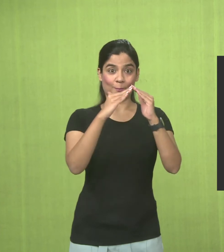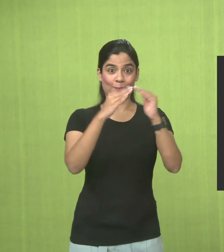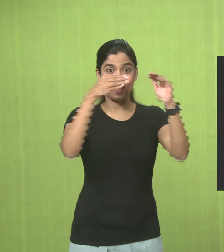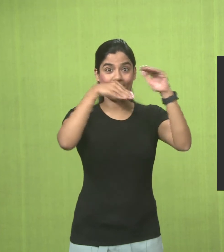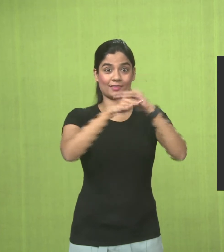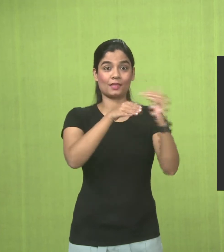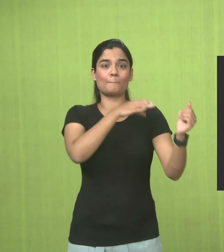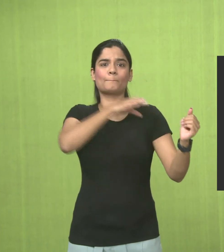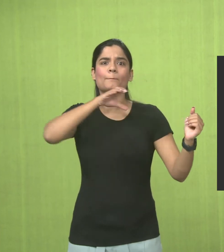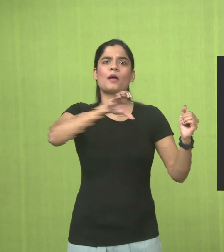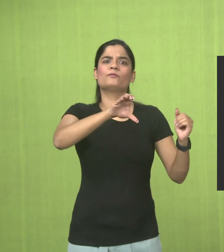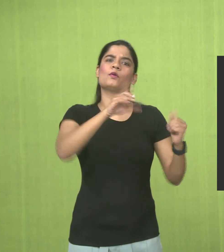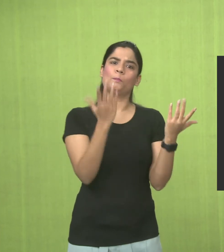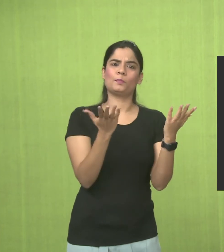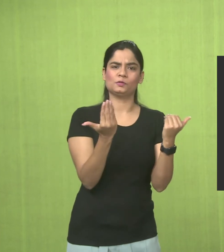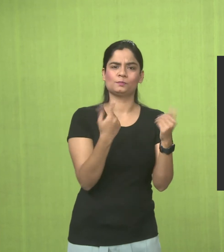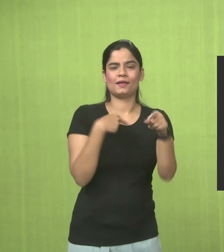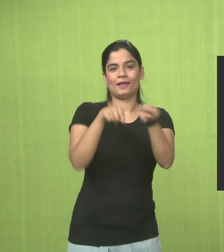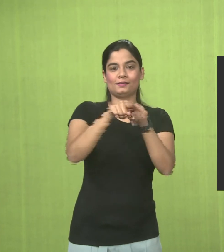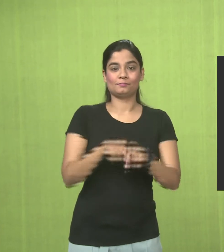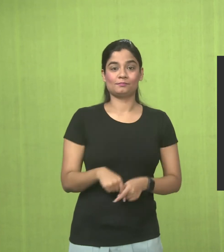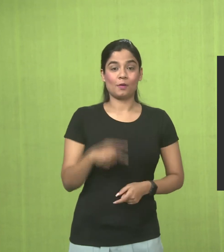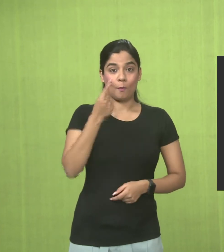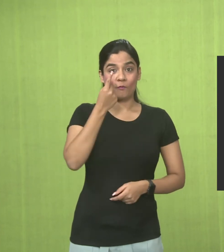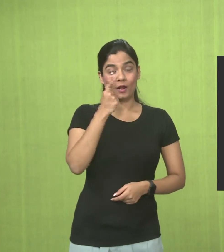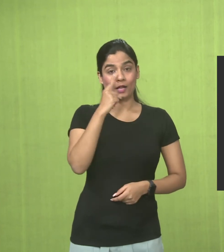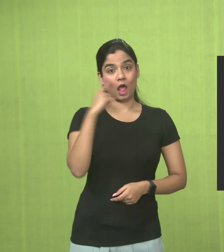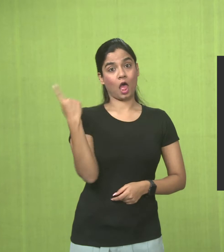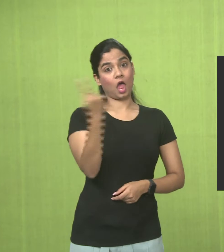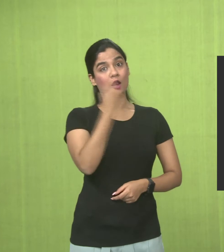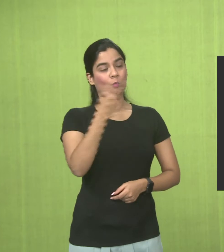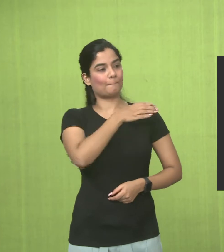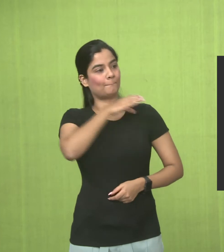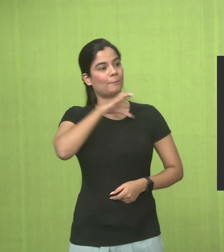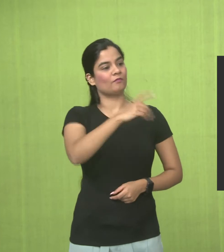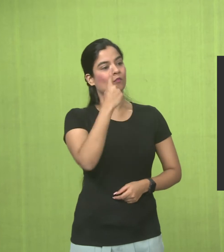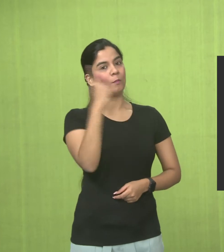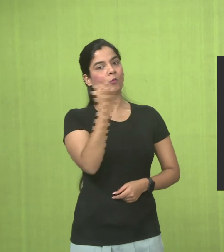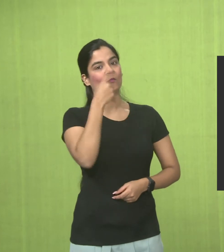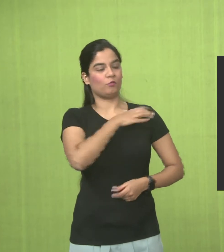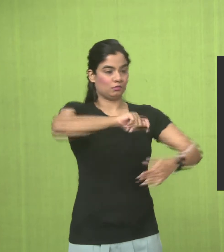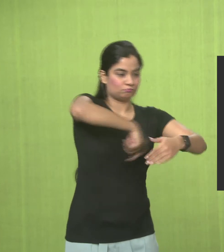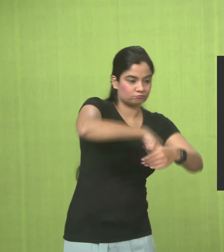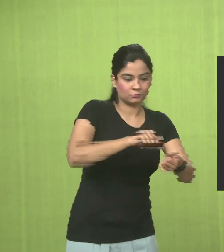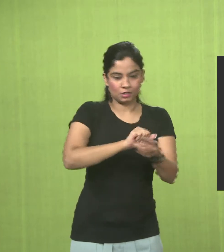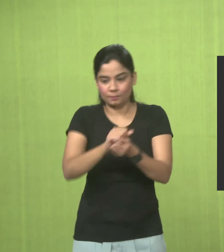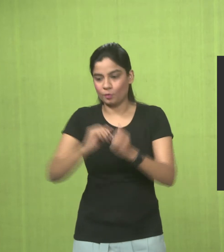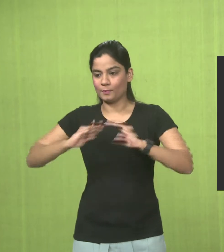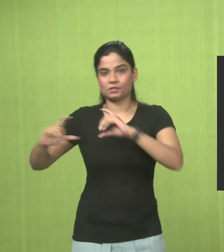Home science empowers youth, both men and women, not just women. It's not